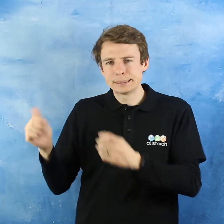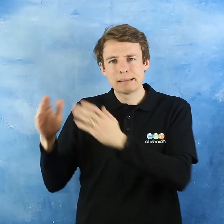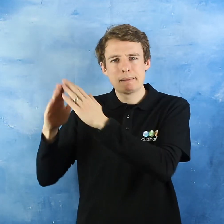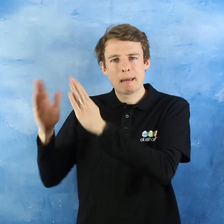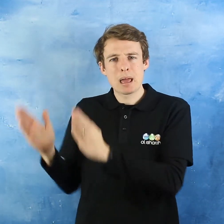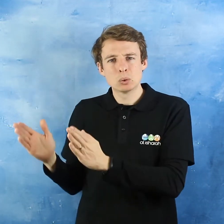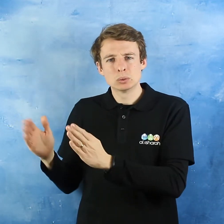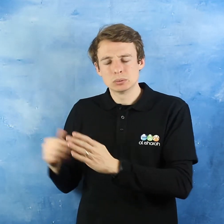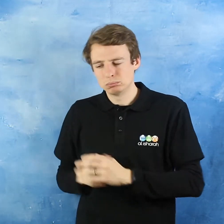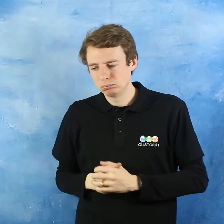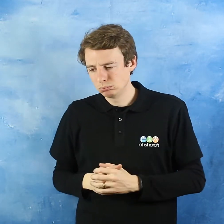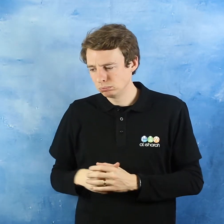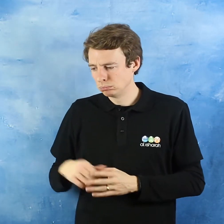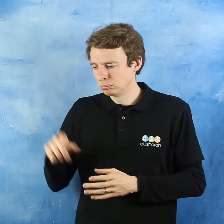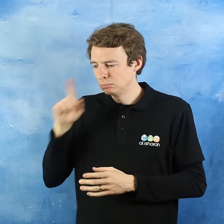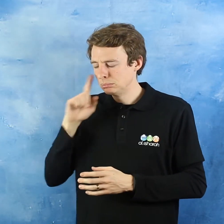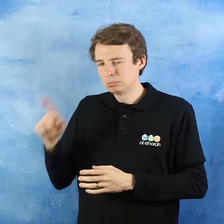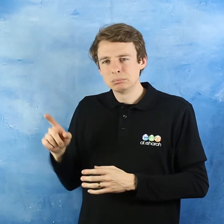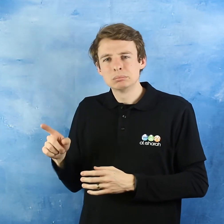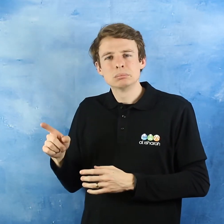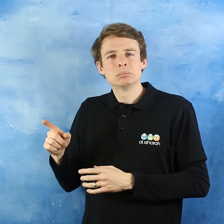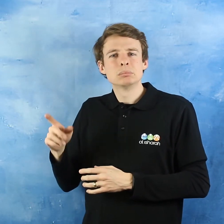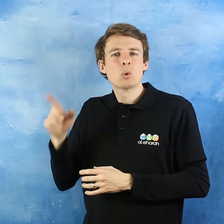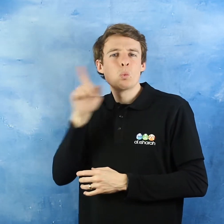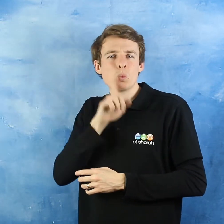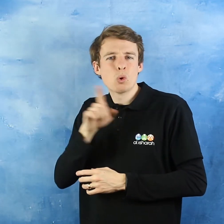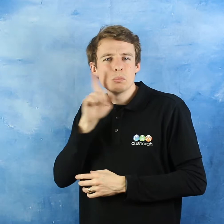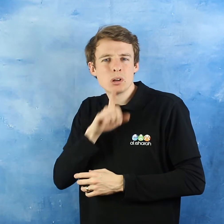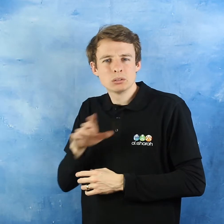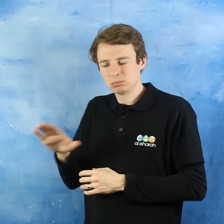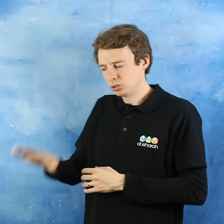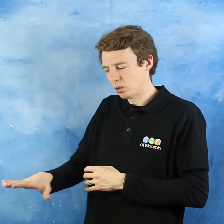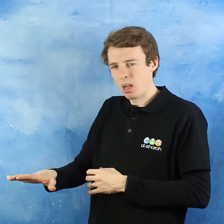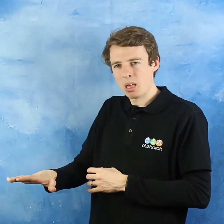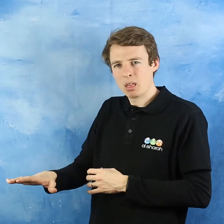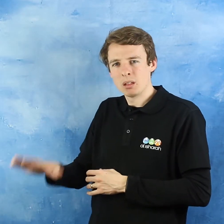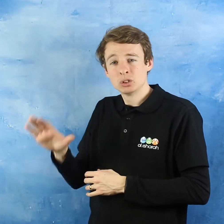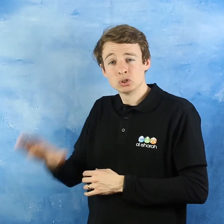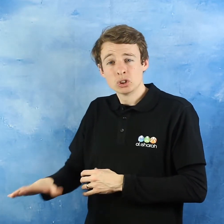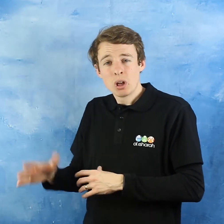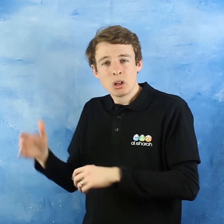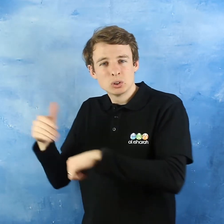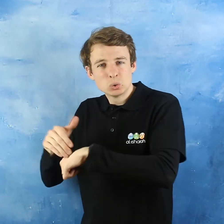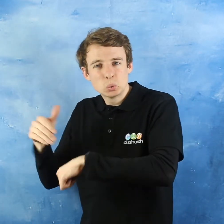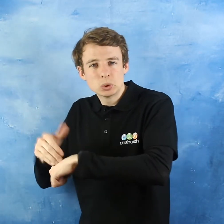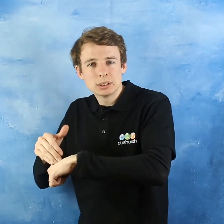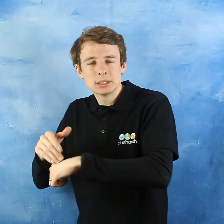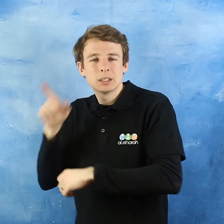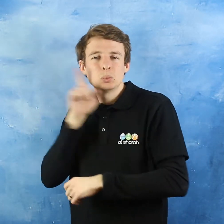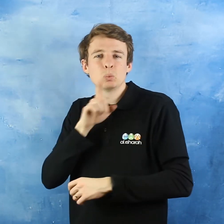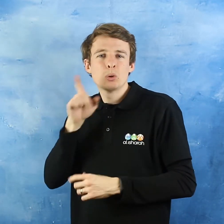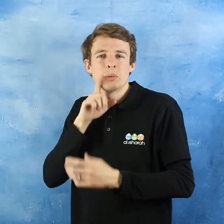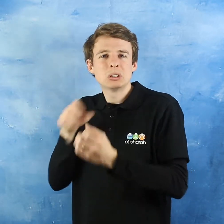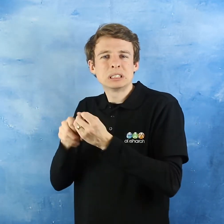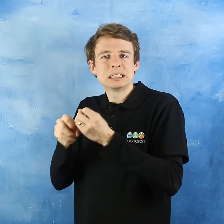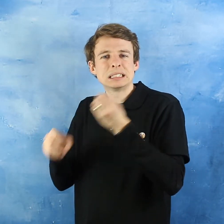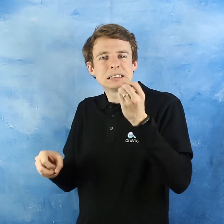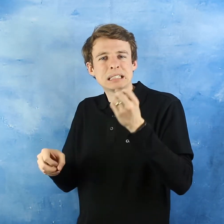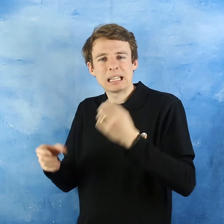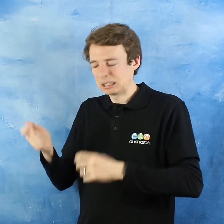slapping him or giving him with a stick a few, a little bit of punishment. Then he ran away, opened the door, ran away from